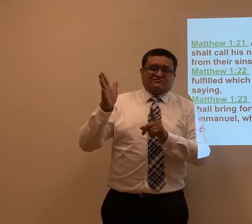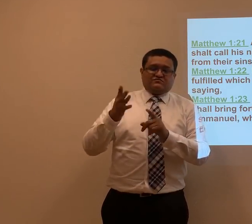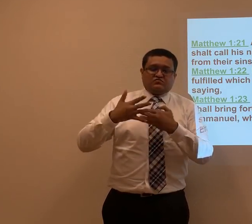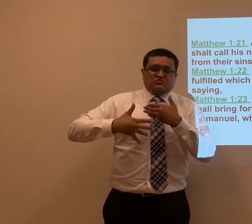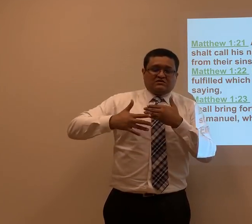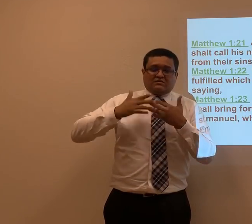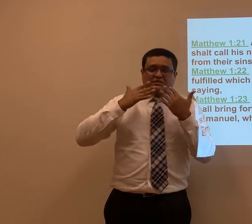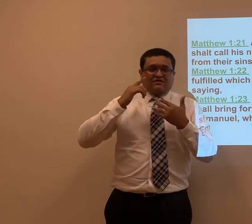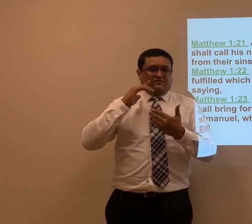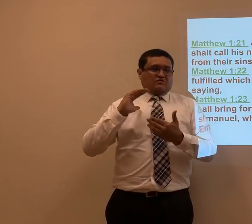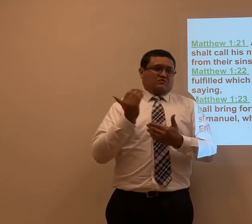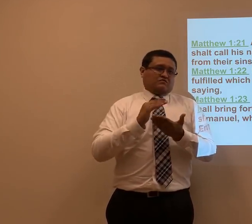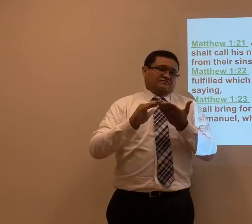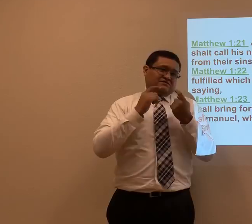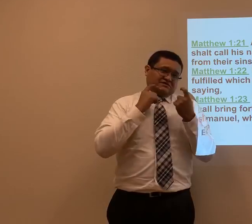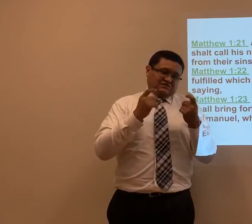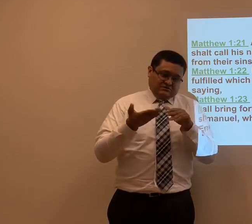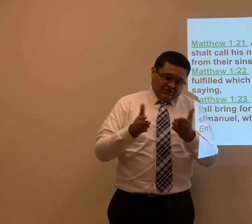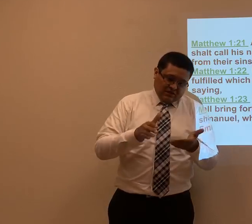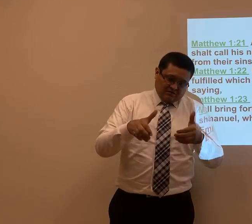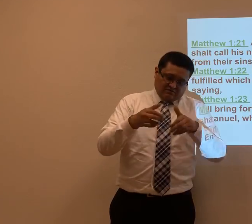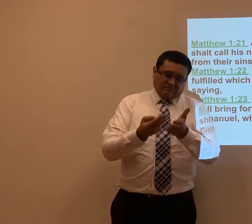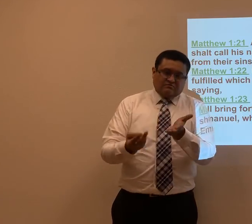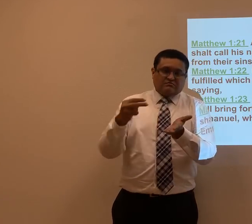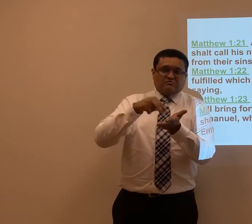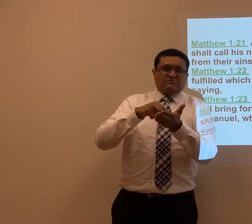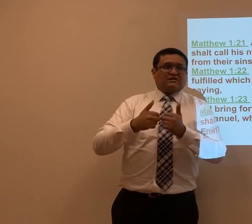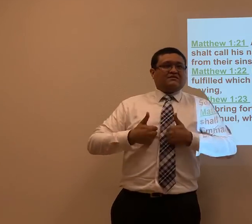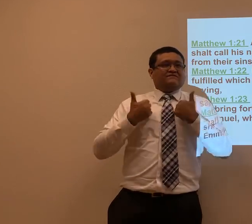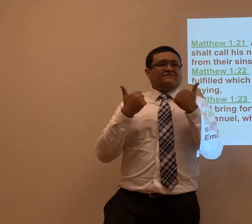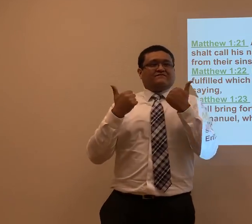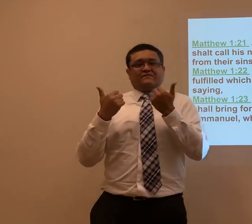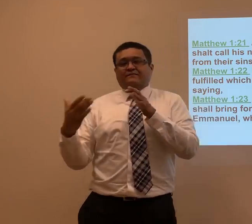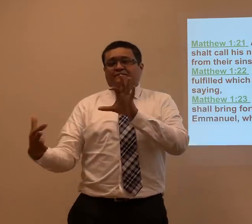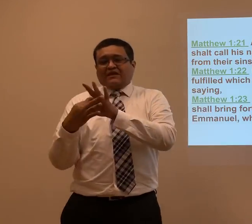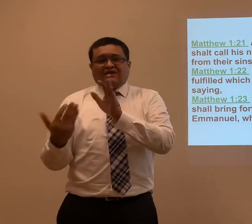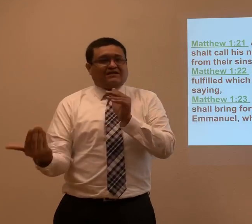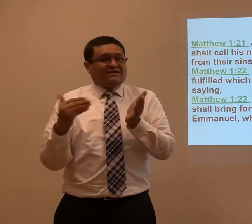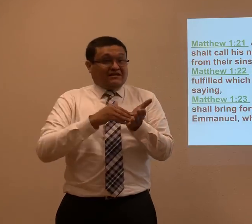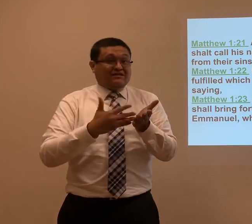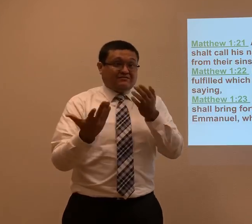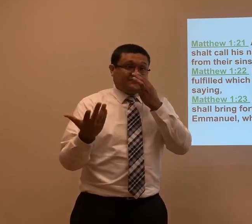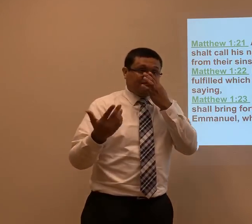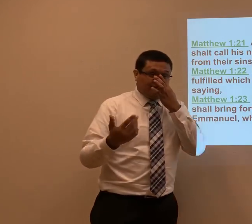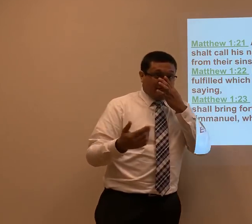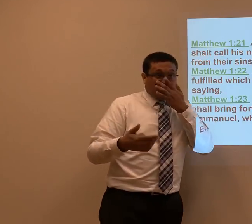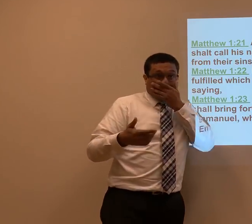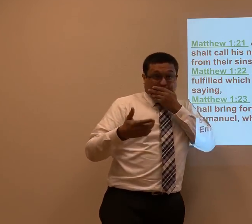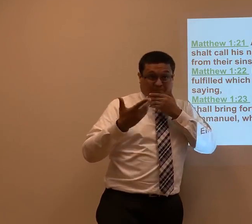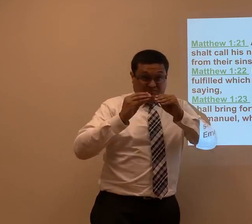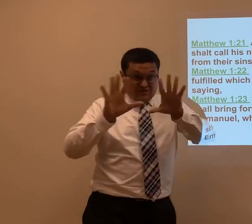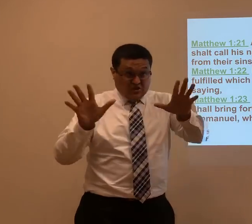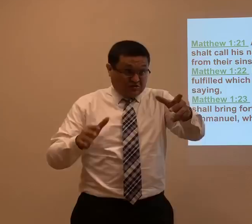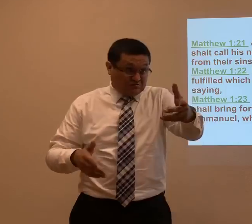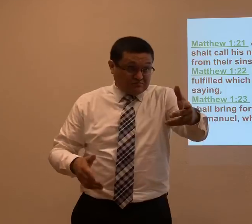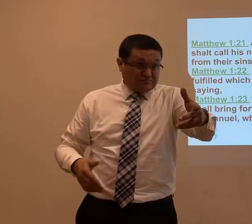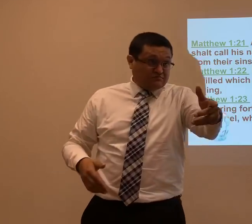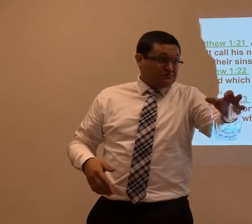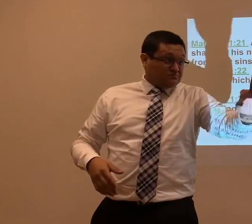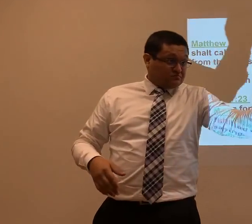to, and his blood was to save us all from our sins so that we could reconnect with him again and have life everlasting with